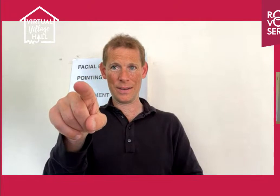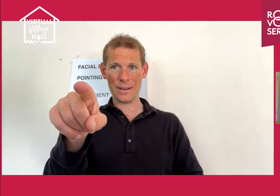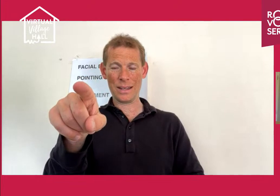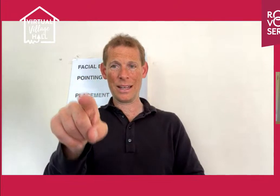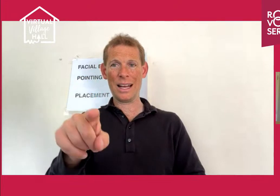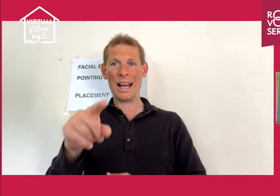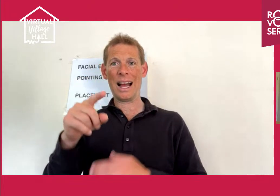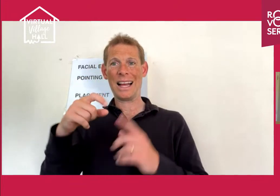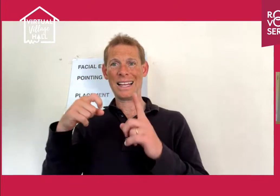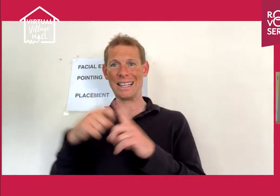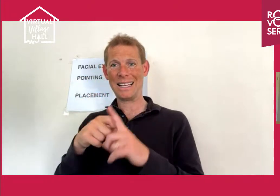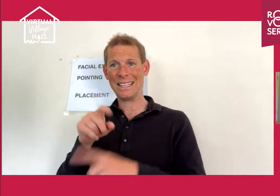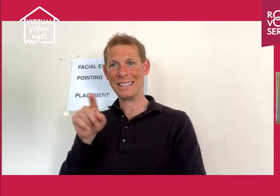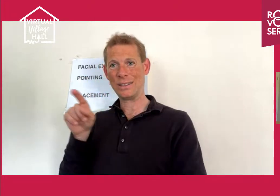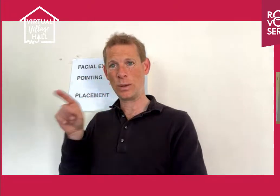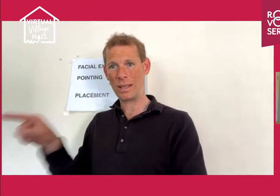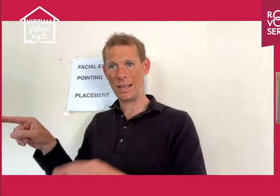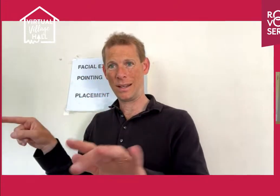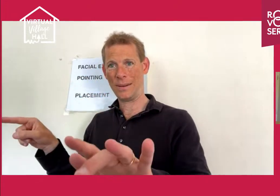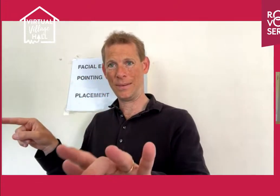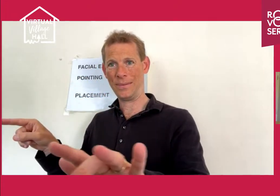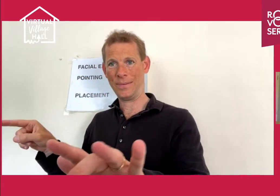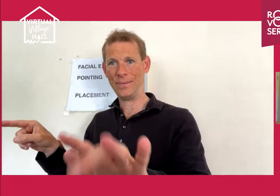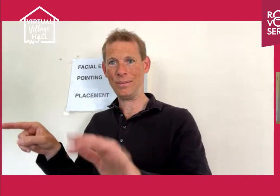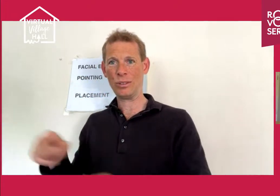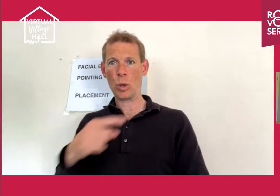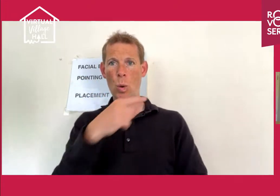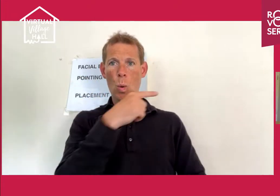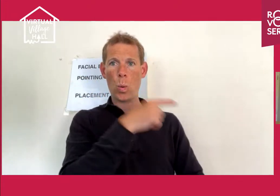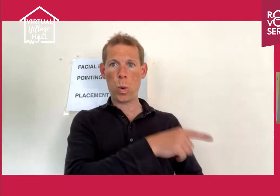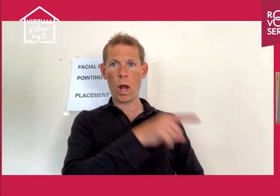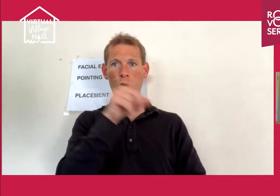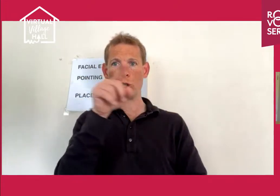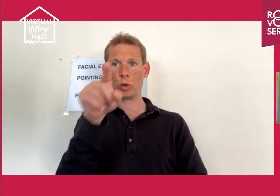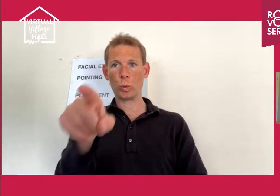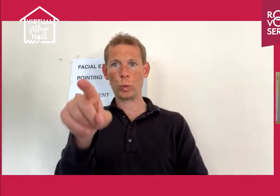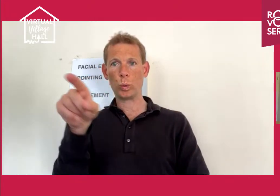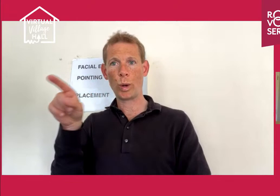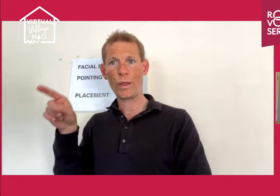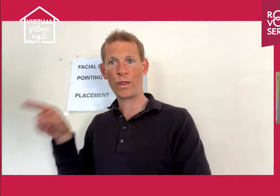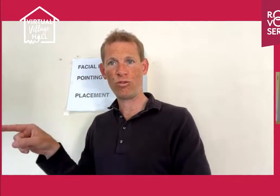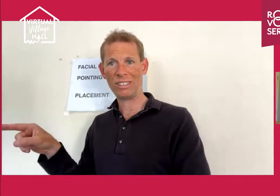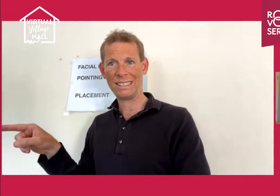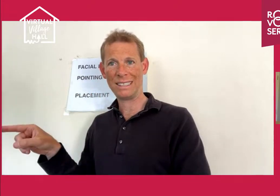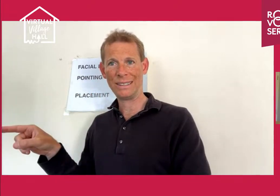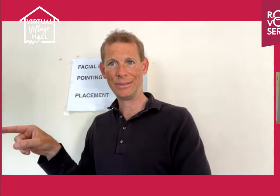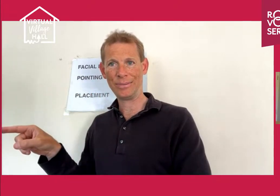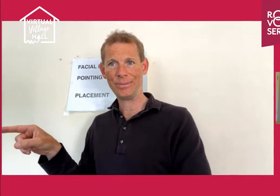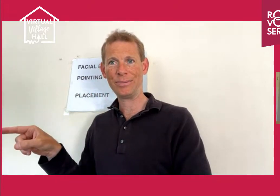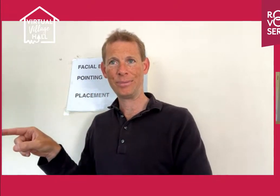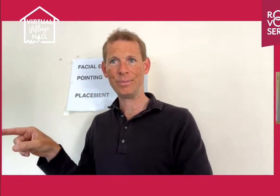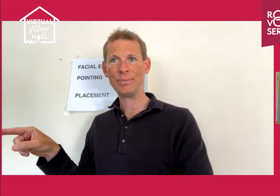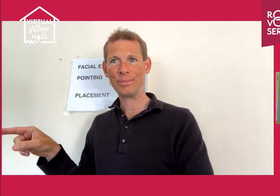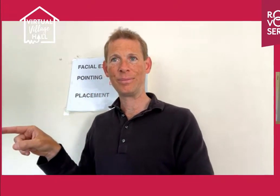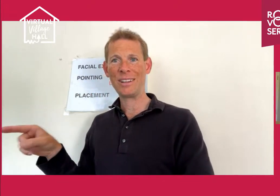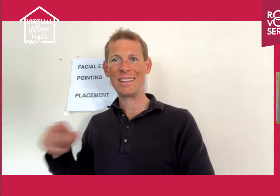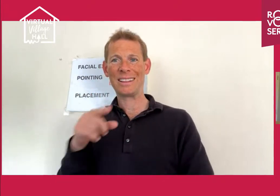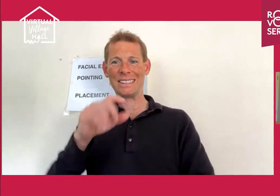Emma's in the middle, and Kate is over this side. So you've got three people in imaginary